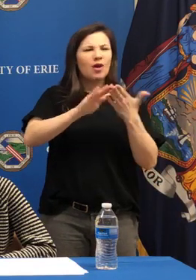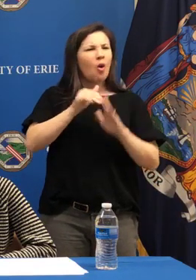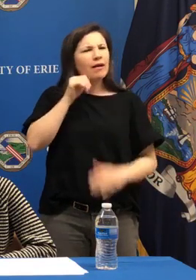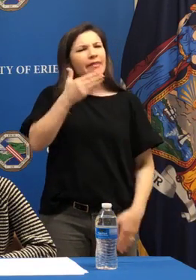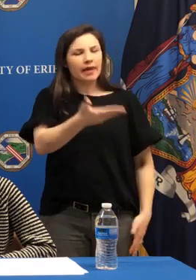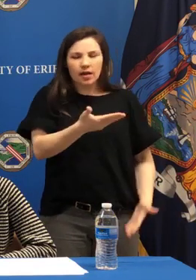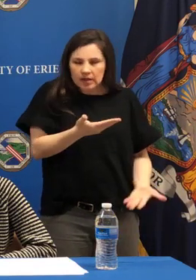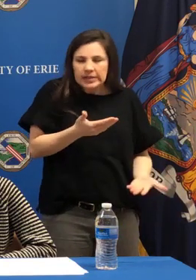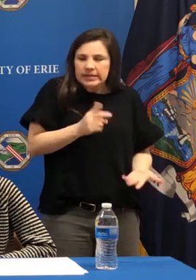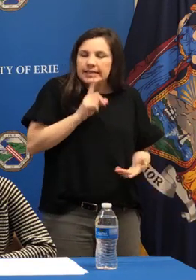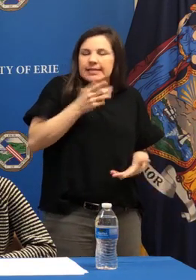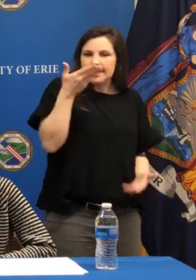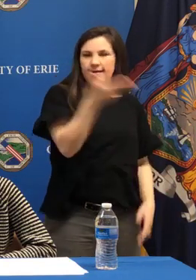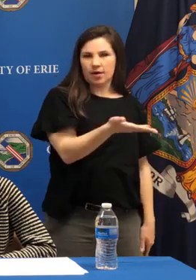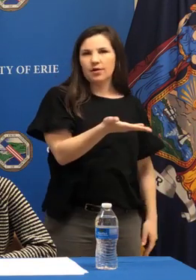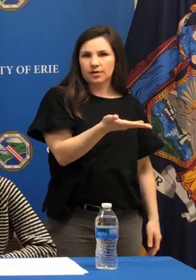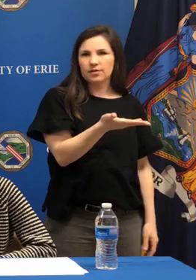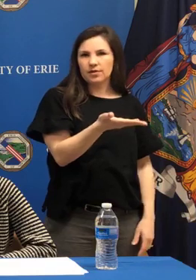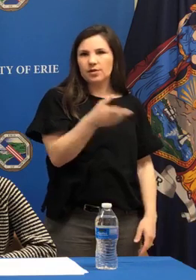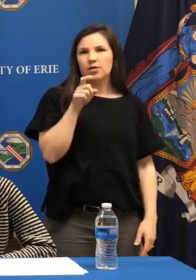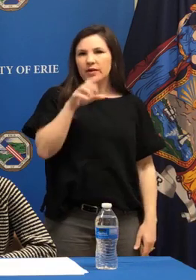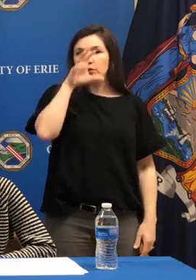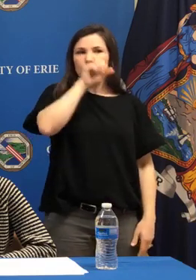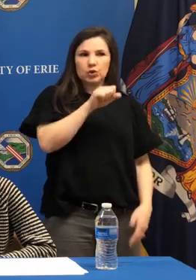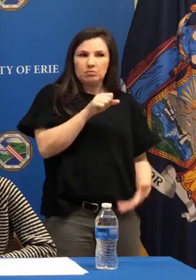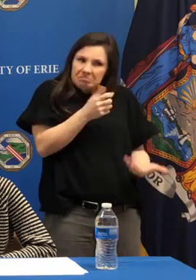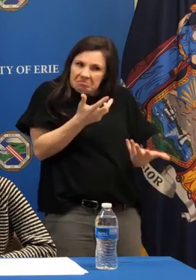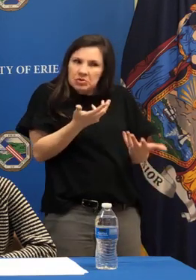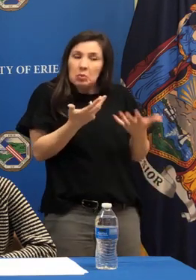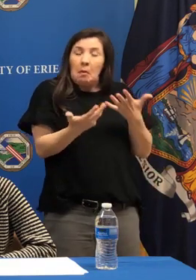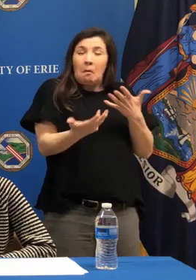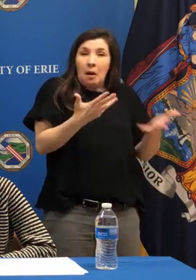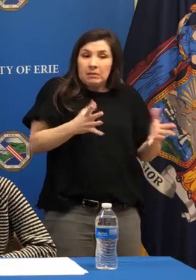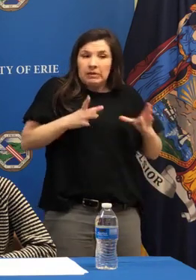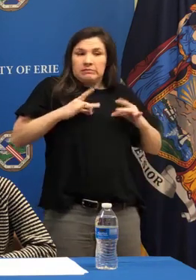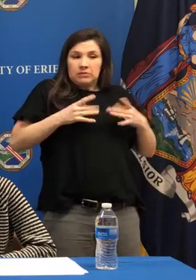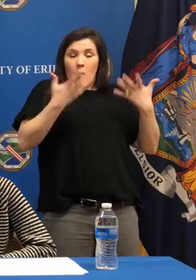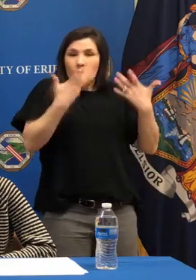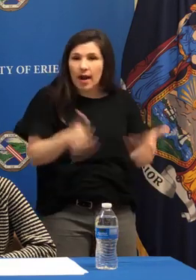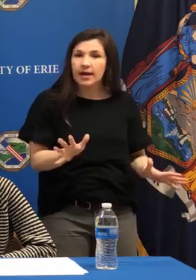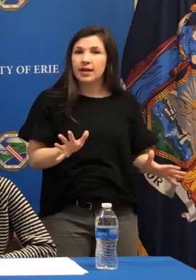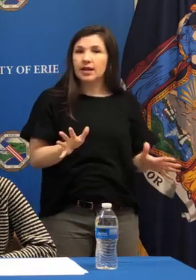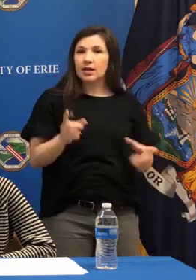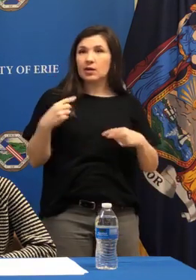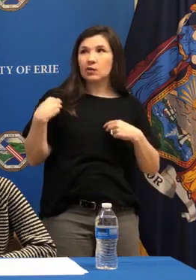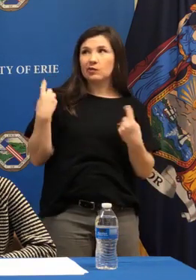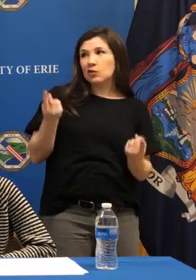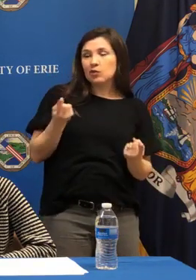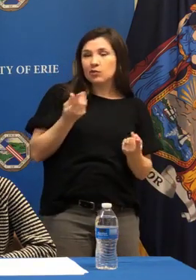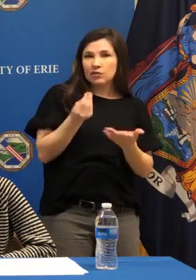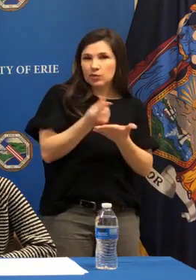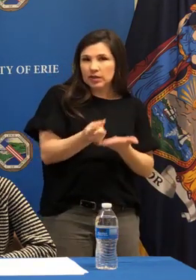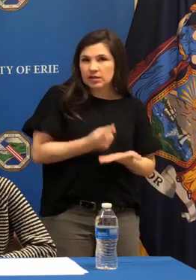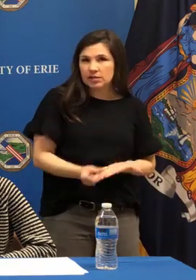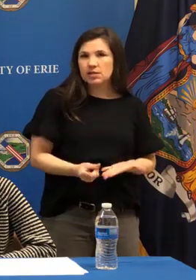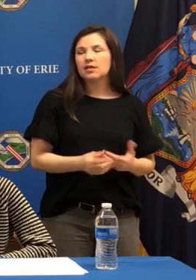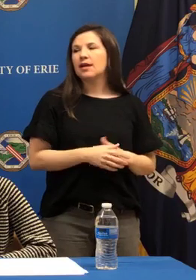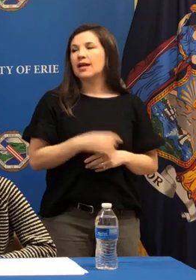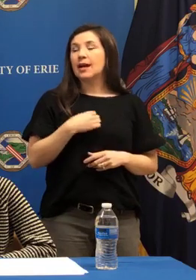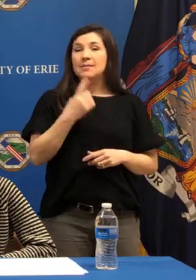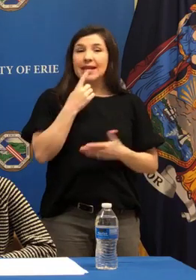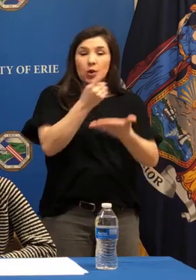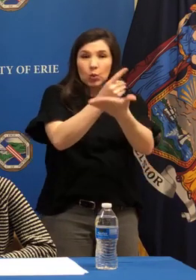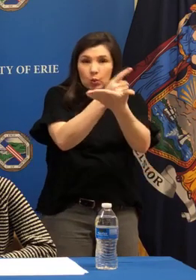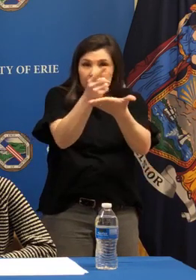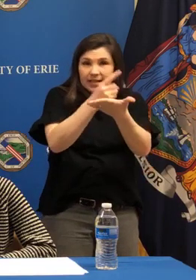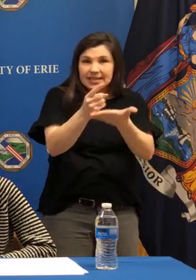it's not there. And you have to assume you've actually come in contact with somebody over the last few weeks. And I'm saying weeks,